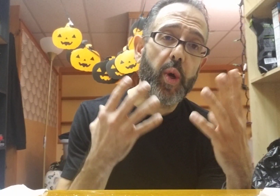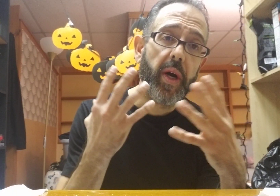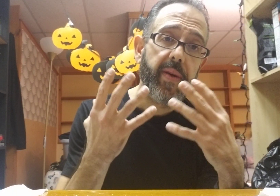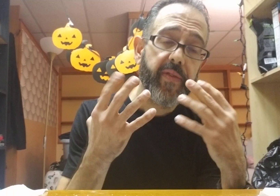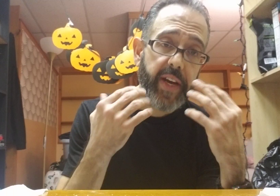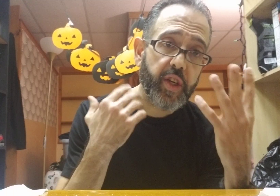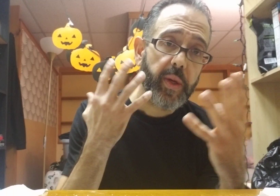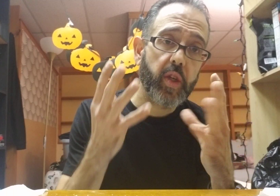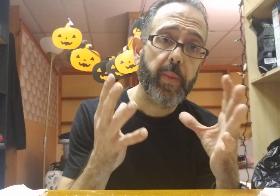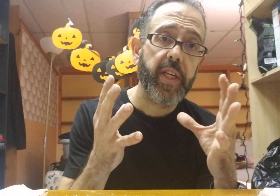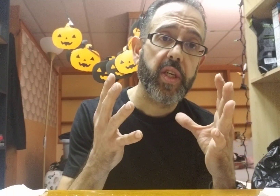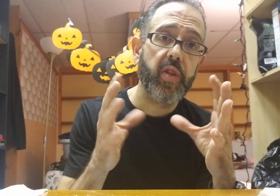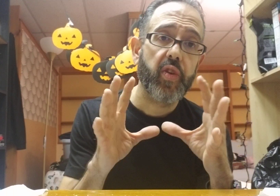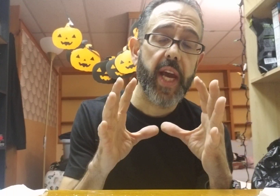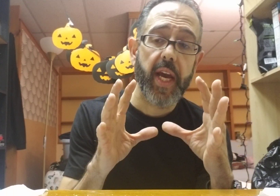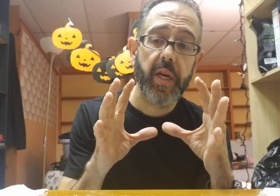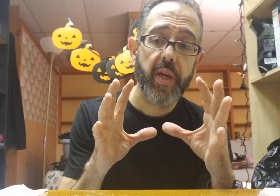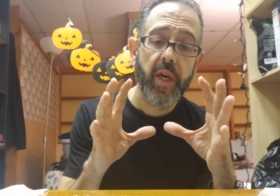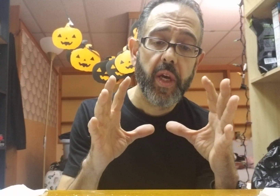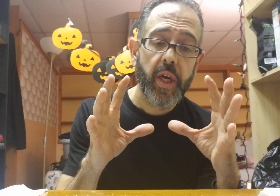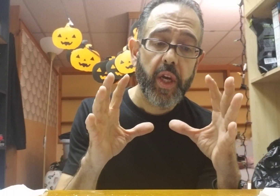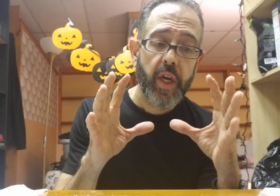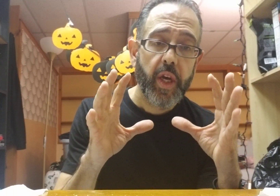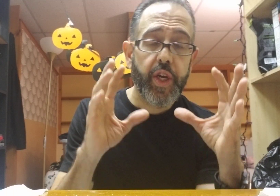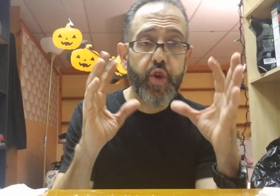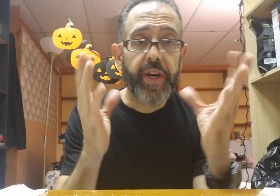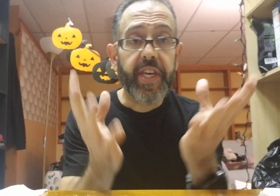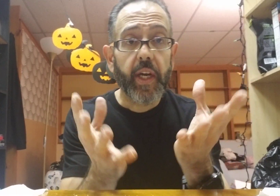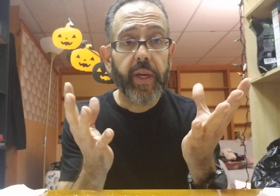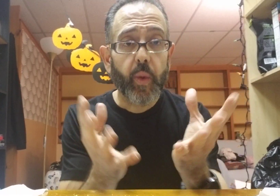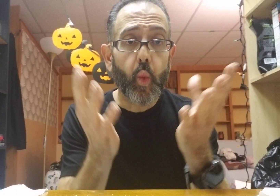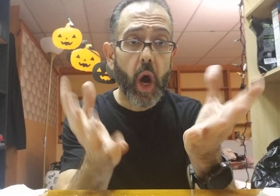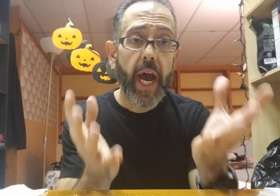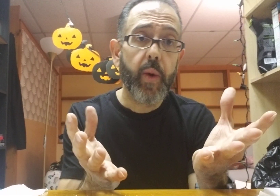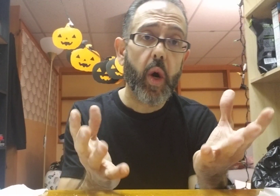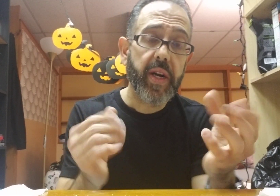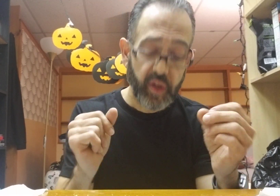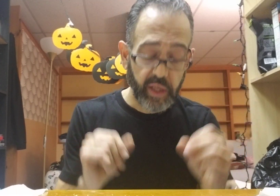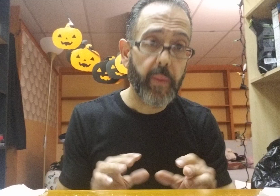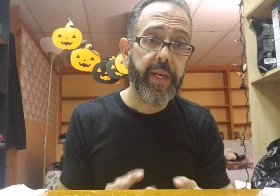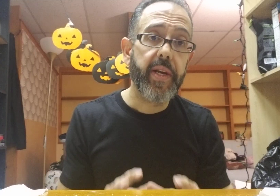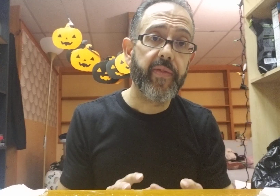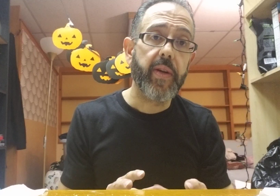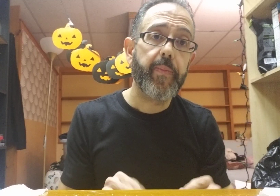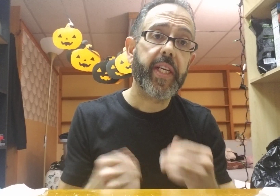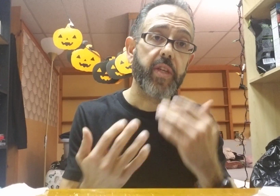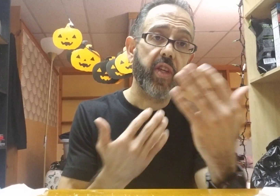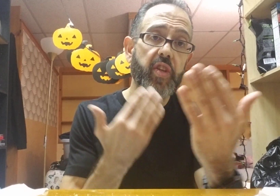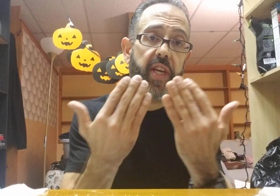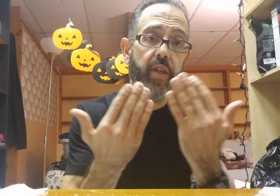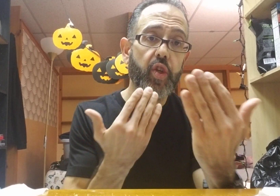your facial expressions and you're dealing one-on-one is a little bit different because it's